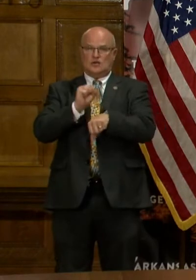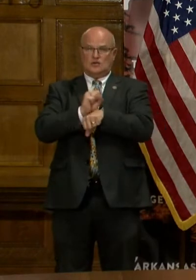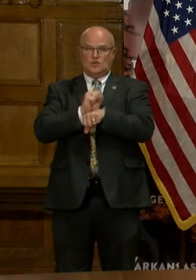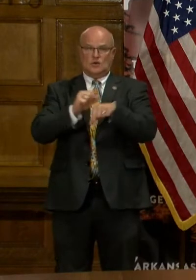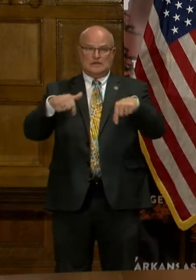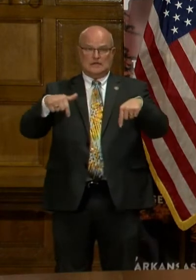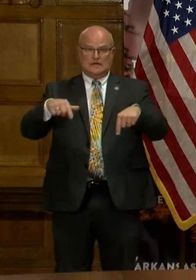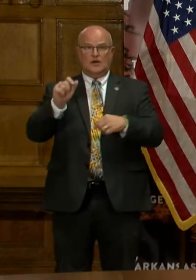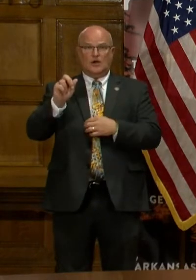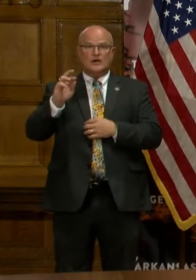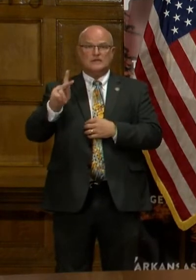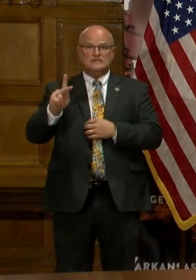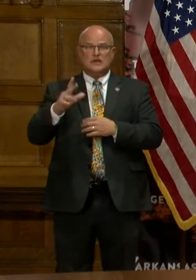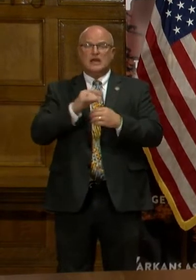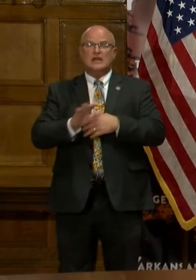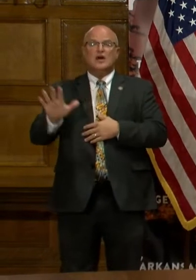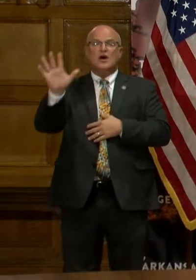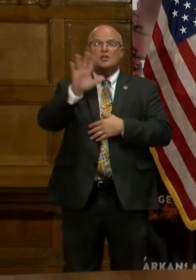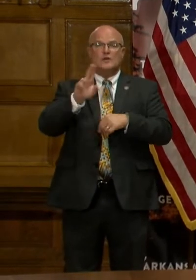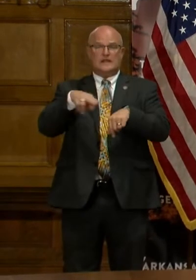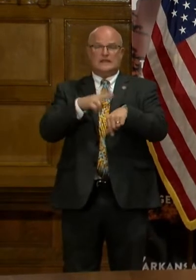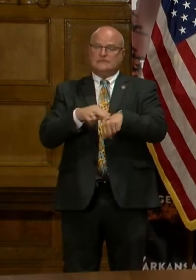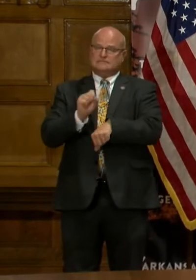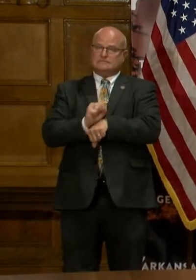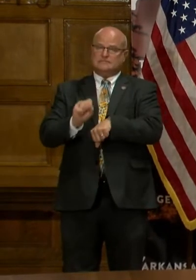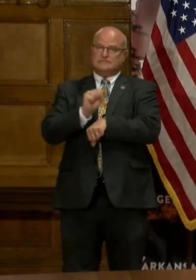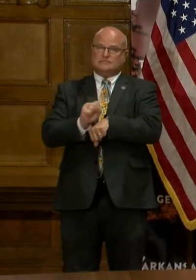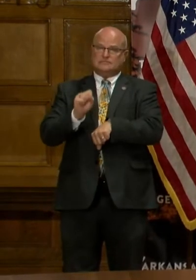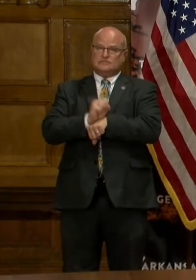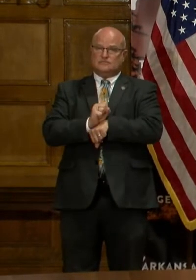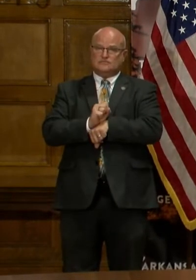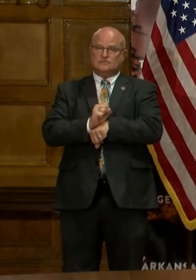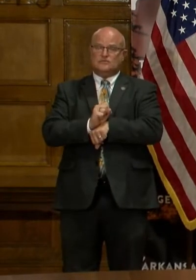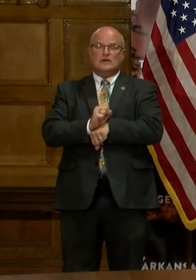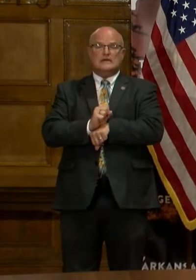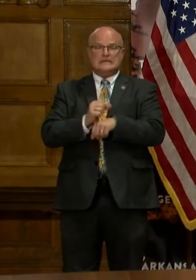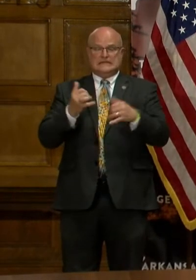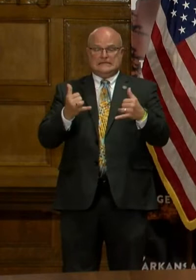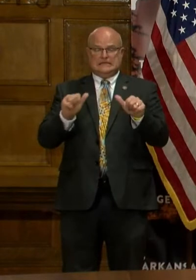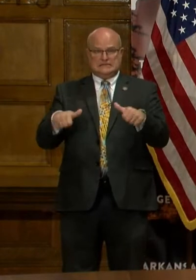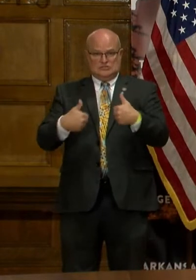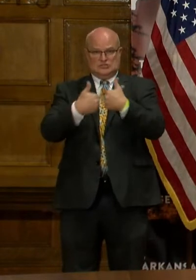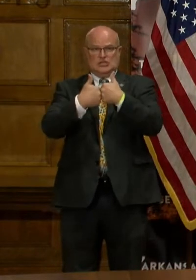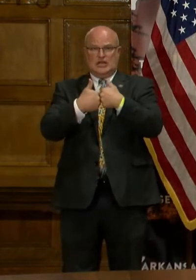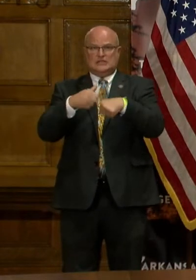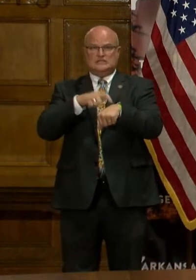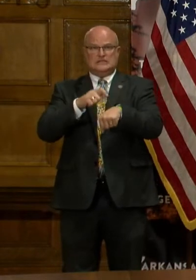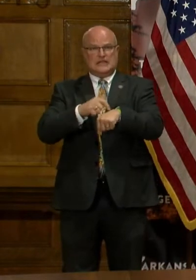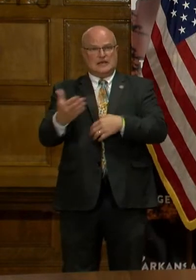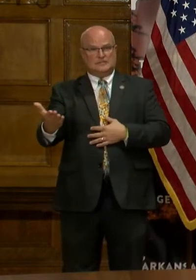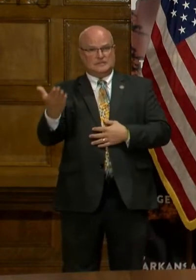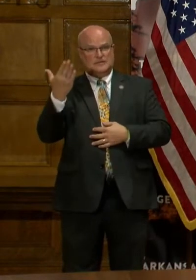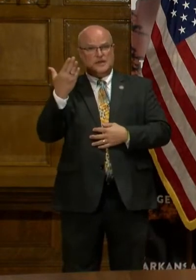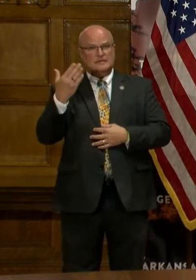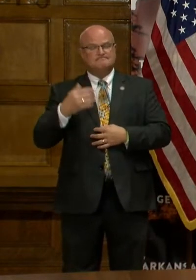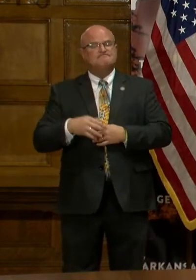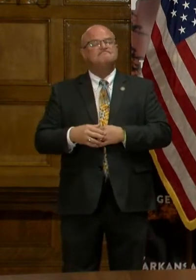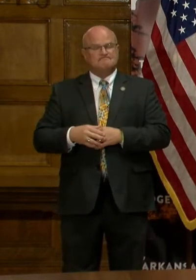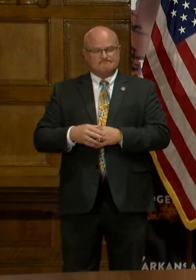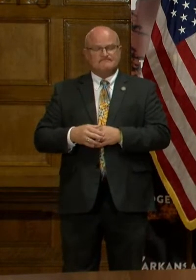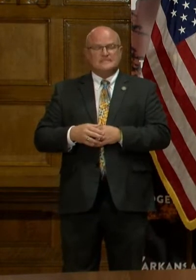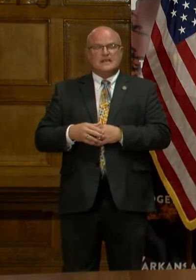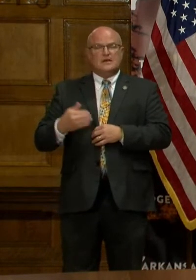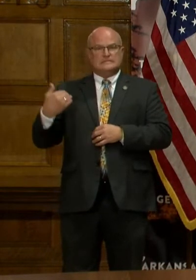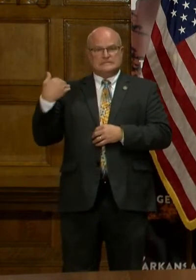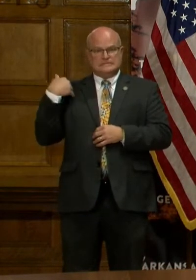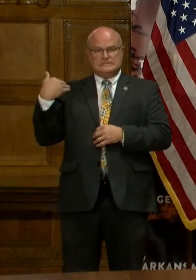in Arkansas and across the nation. We're in for a very challenging time, and we just have to remind